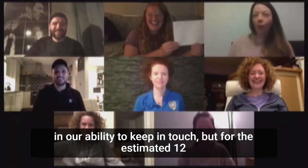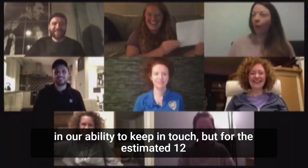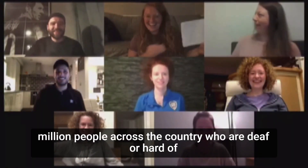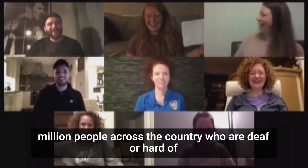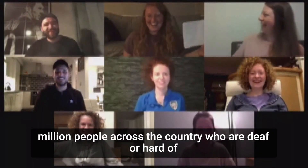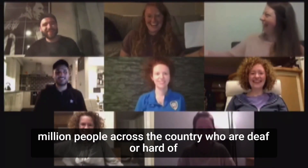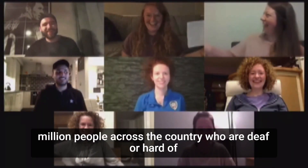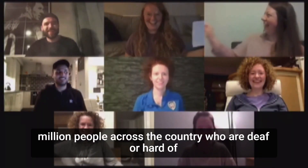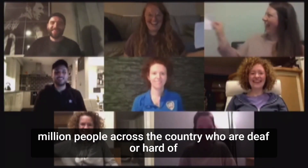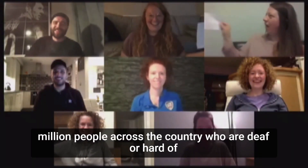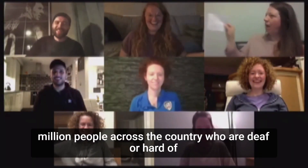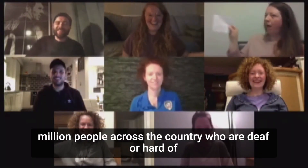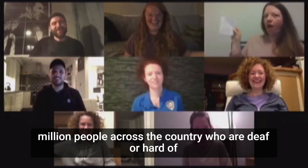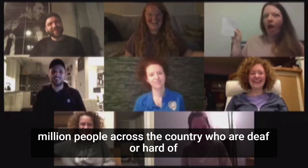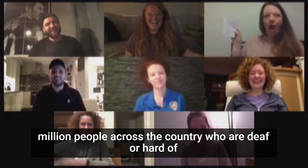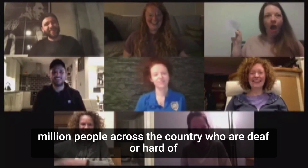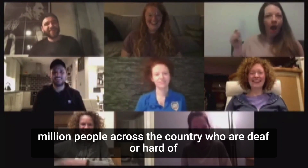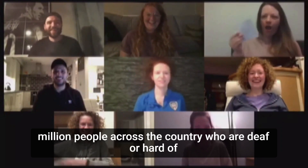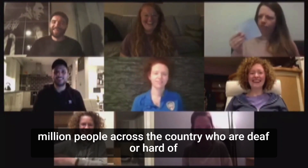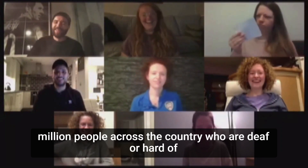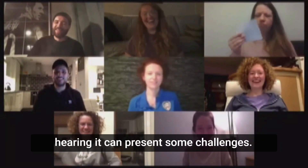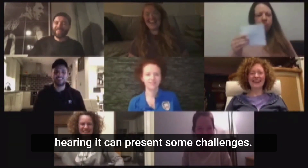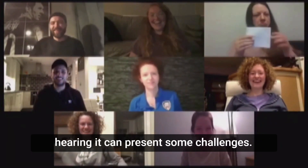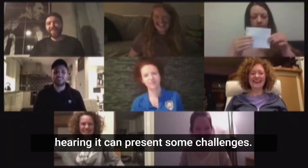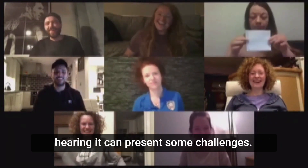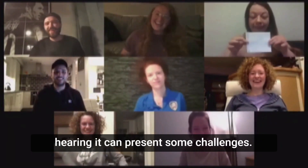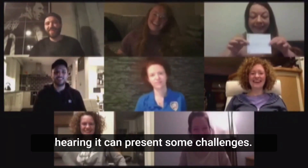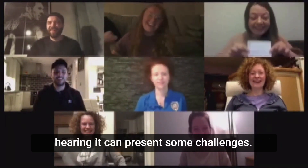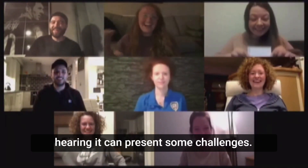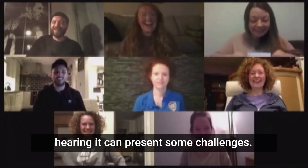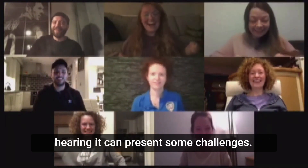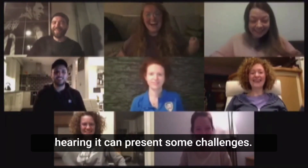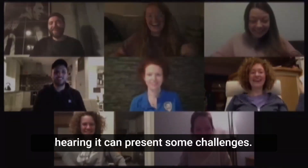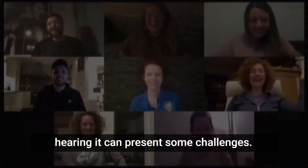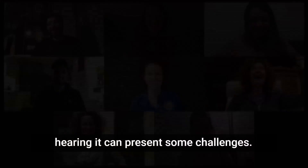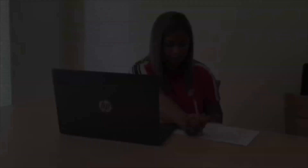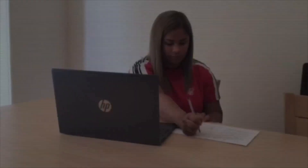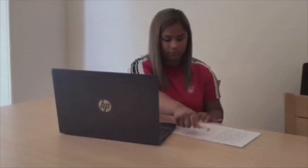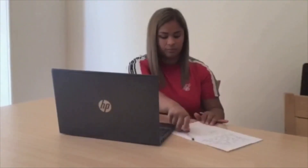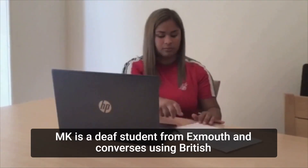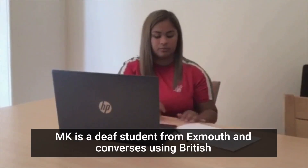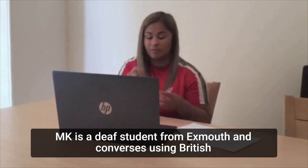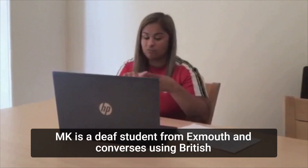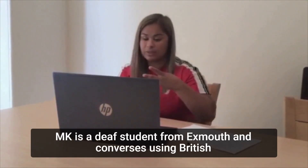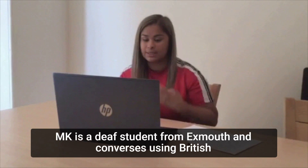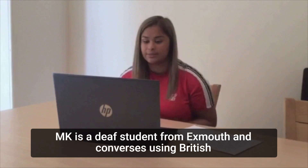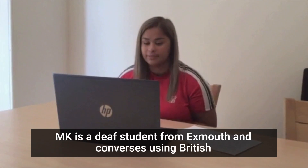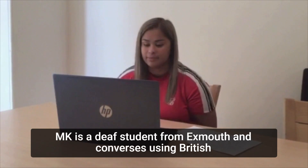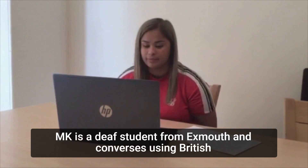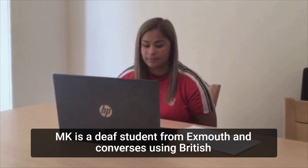12 million people across the country who are deaf or hard of hearing, it can present some challenges. MK is a deaf student from